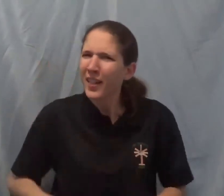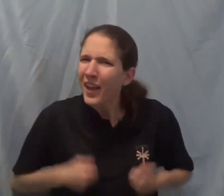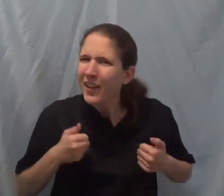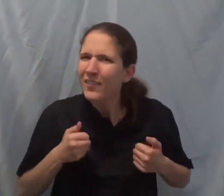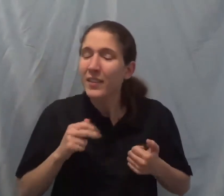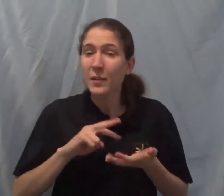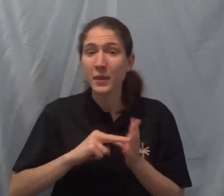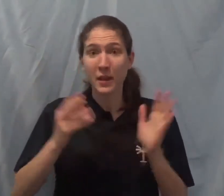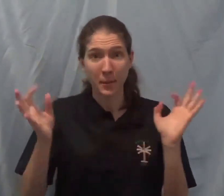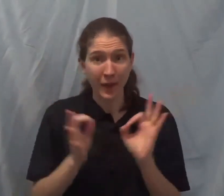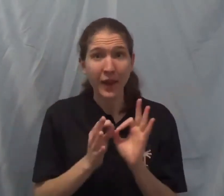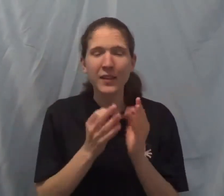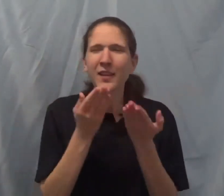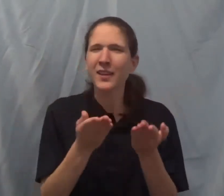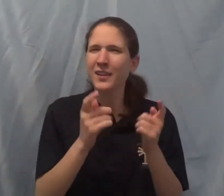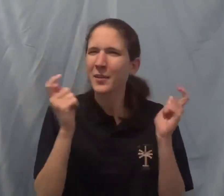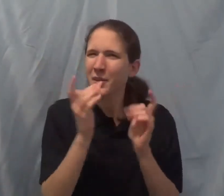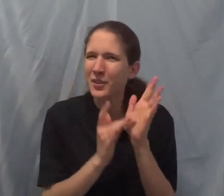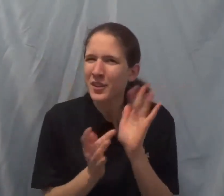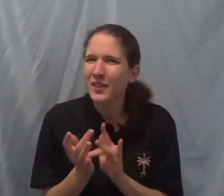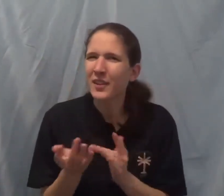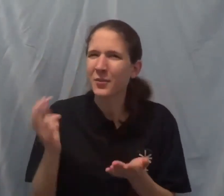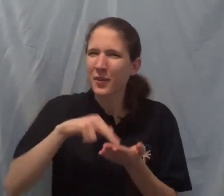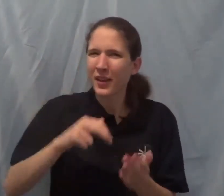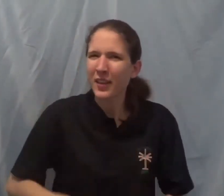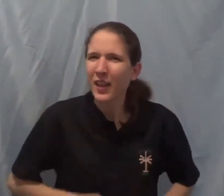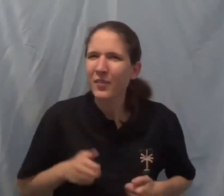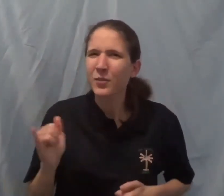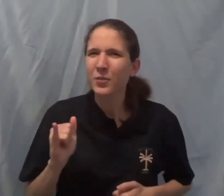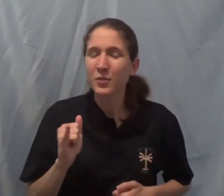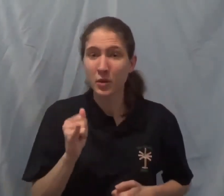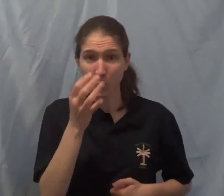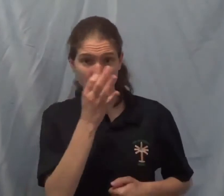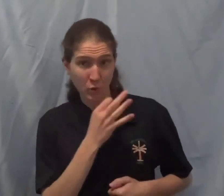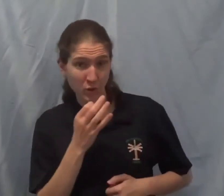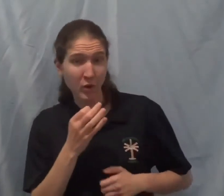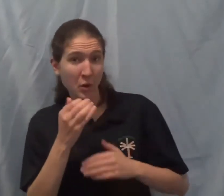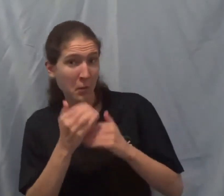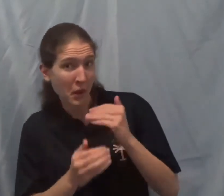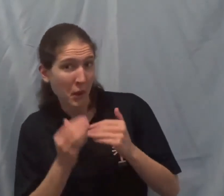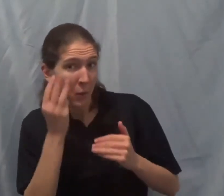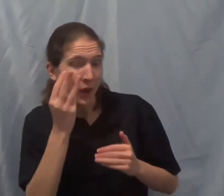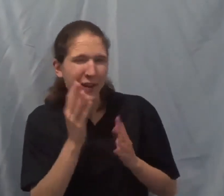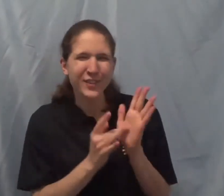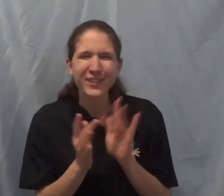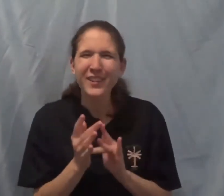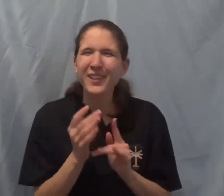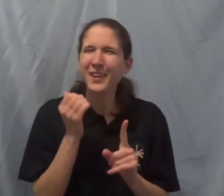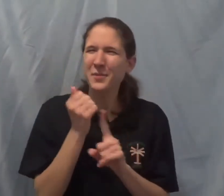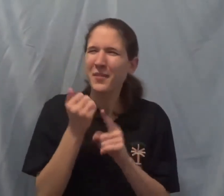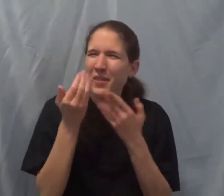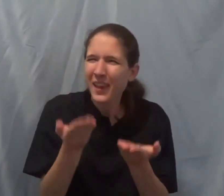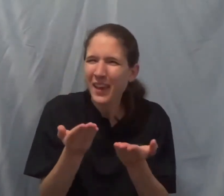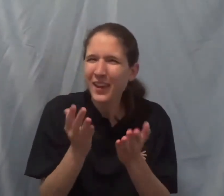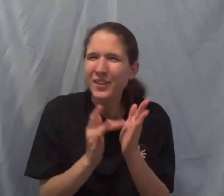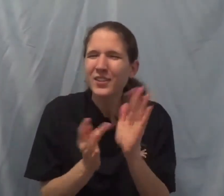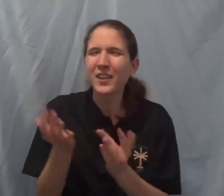appearance of bread and wine is the resurrected Jesus. Who is Jesus and why this celebration of